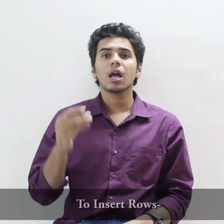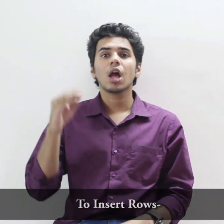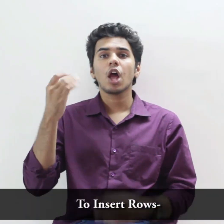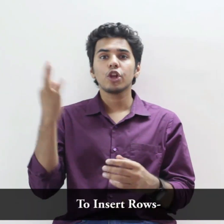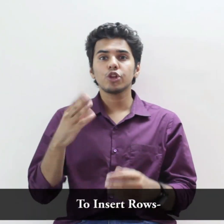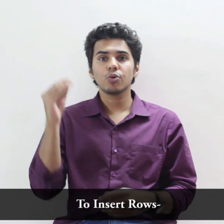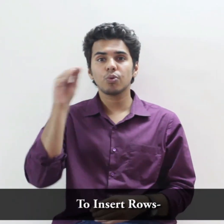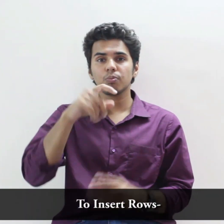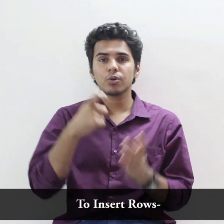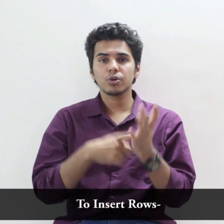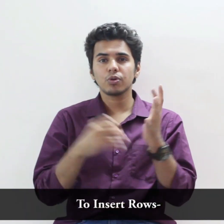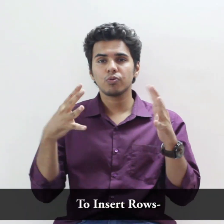To insert rows,